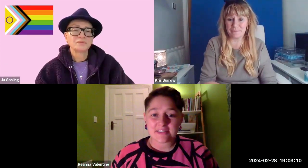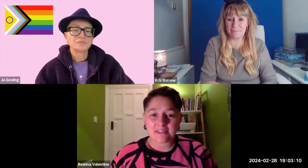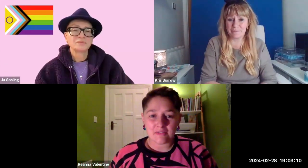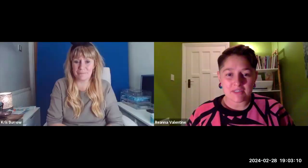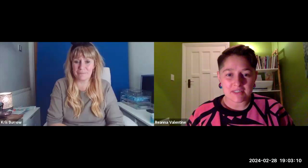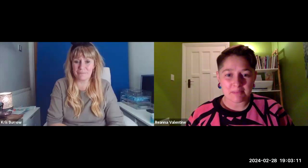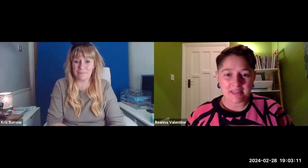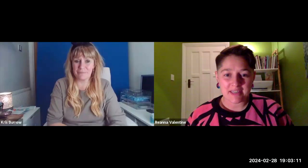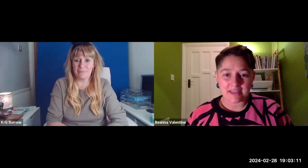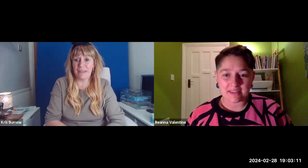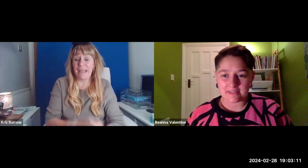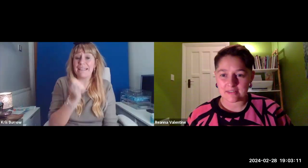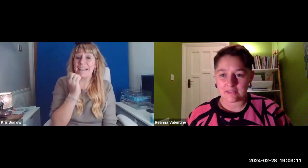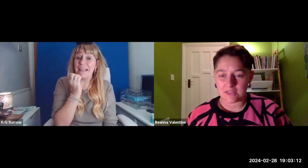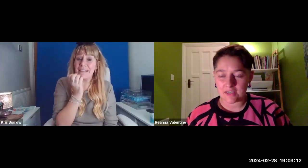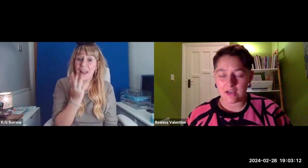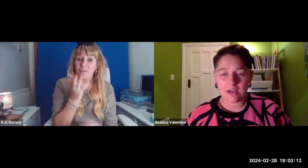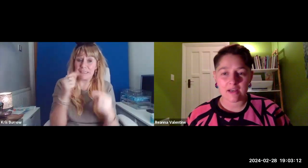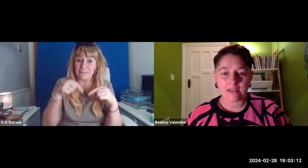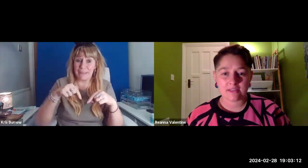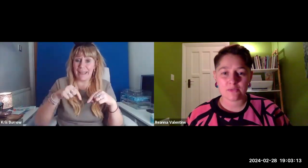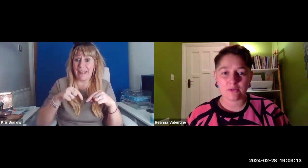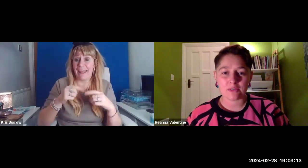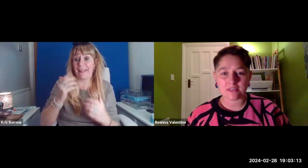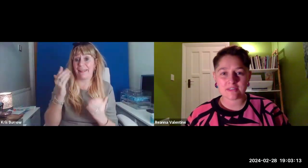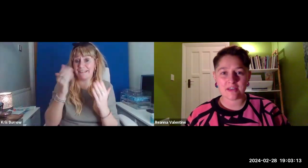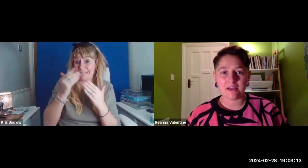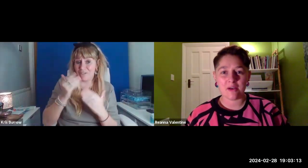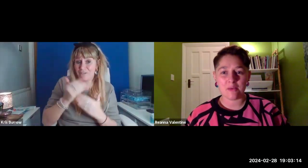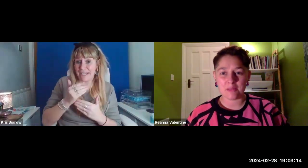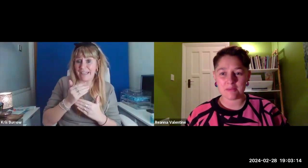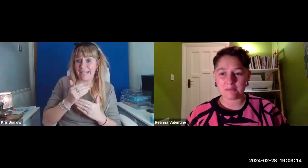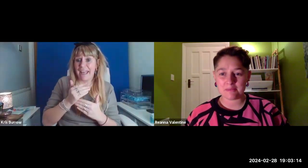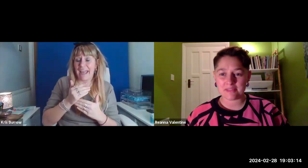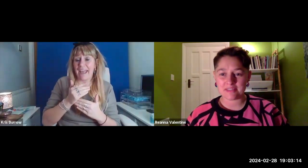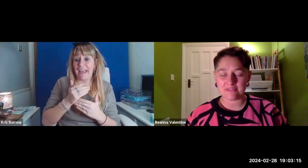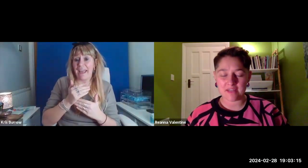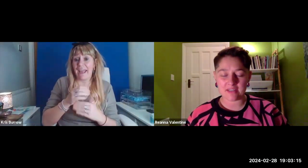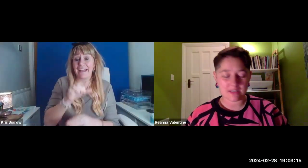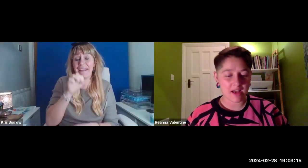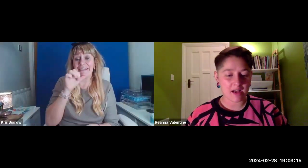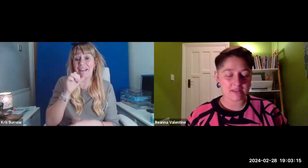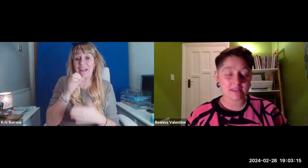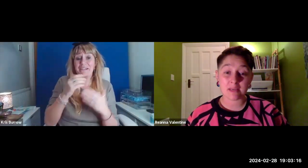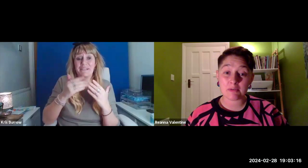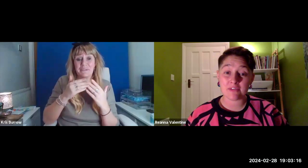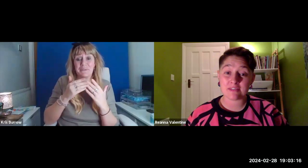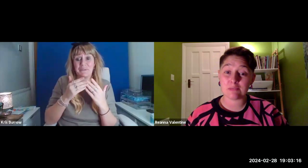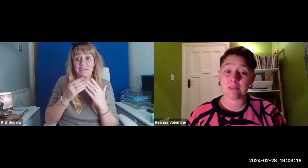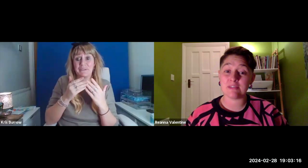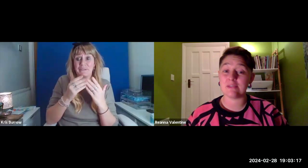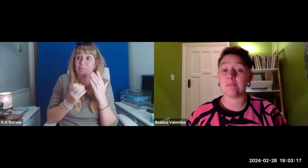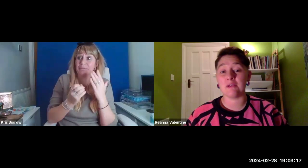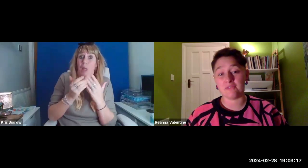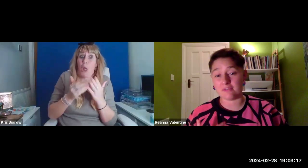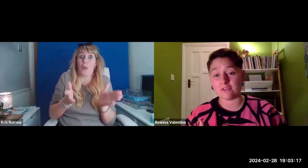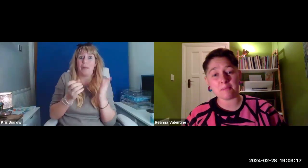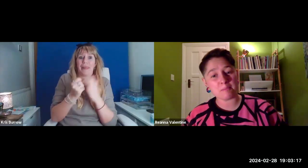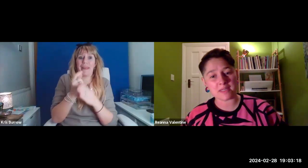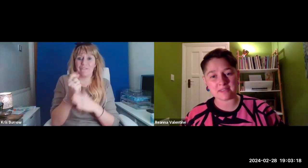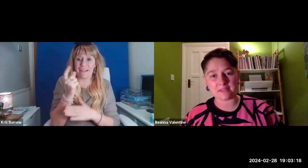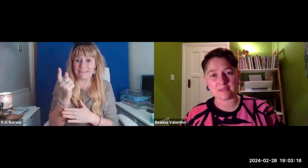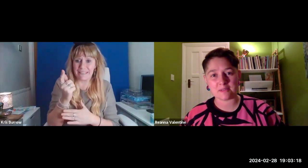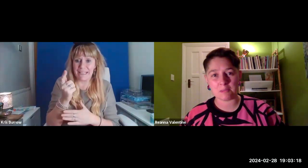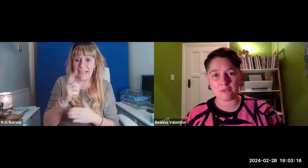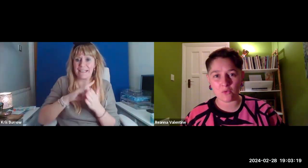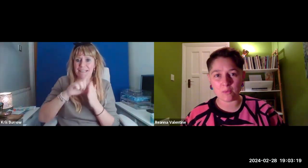It's lovely to be here this evening and it's a real honour to open up this event. Disabled events and spaces are my favourite